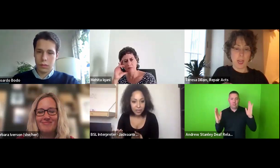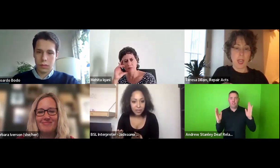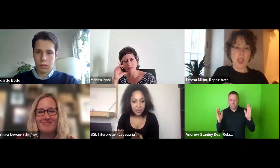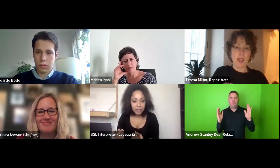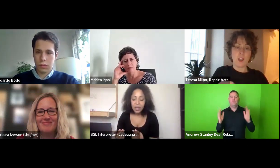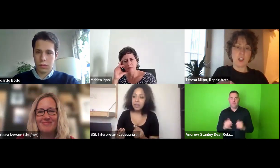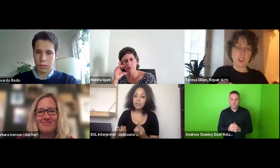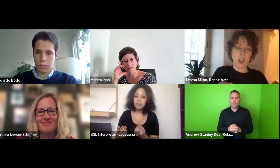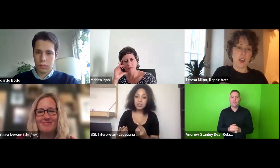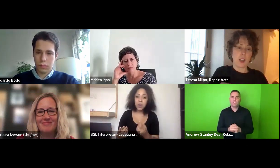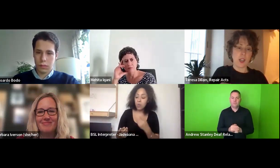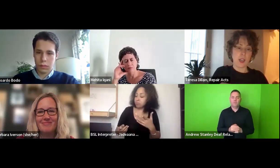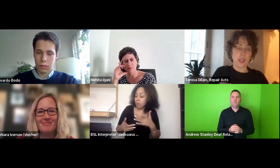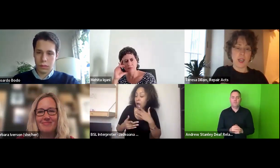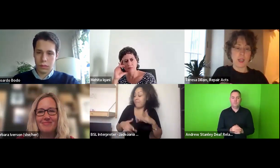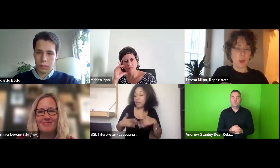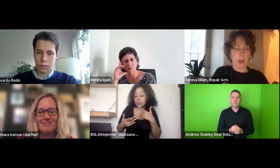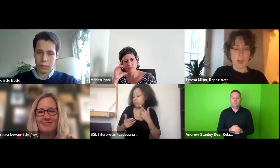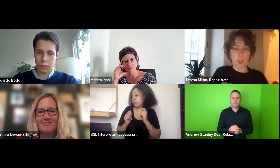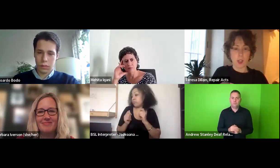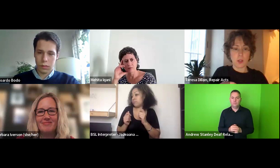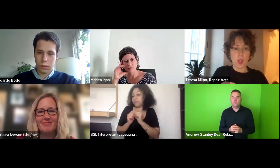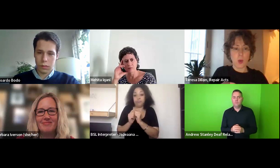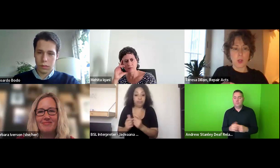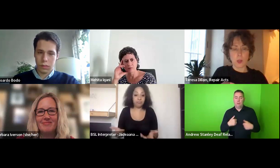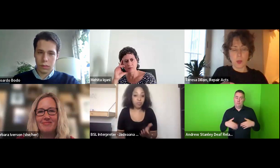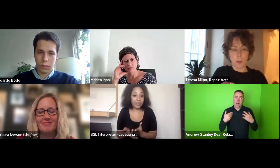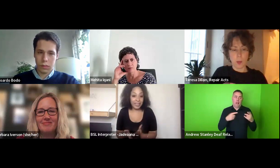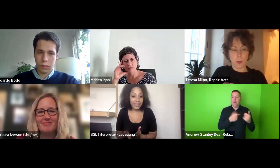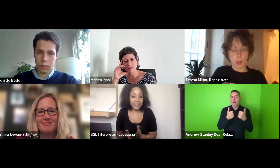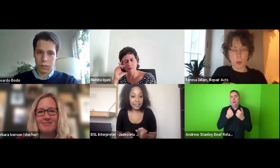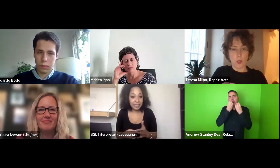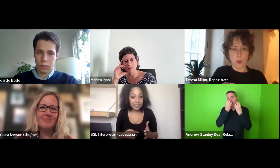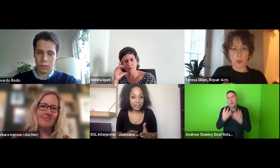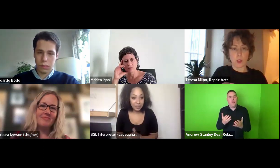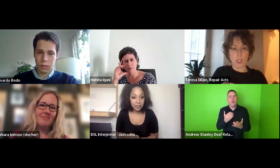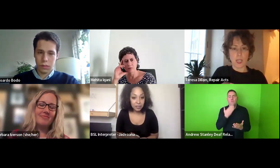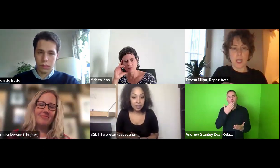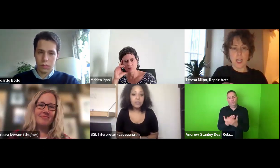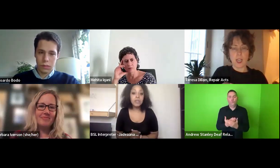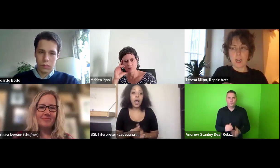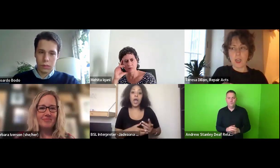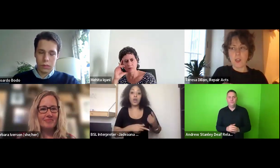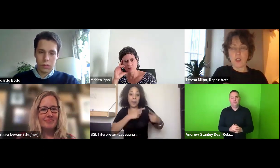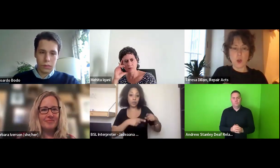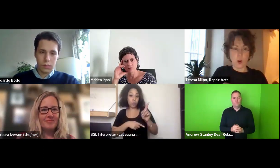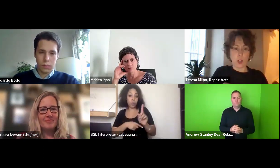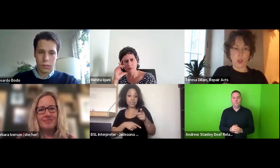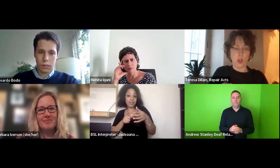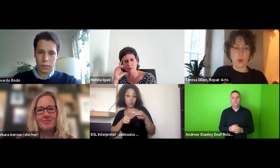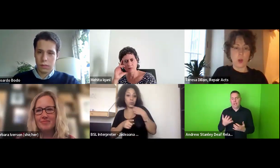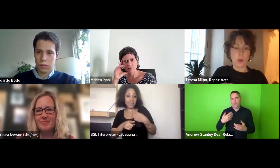in a way. And just to highlight that again, linking back to kind of what Eduardo was also saying, in